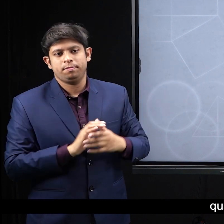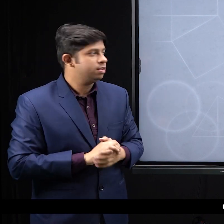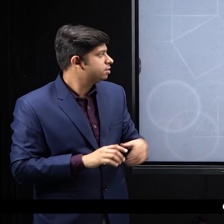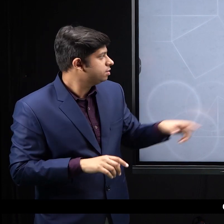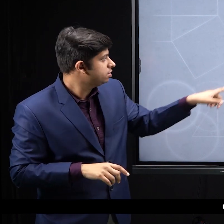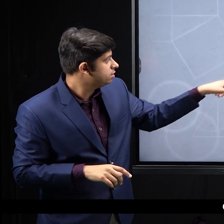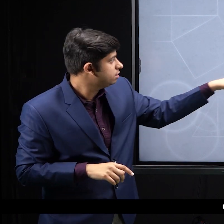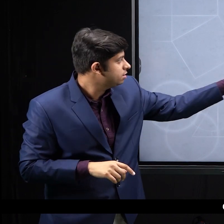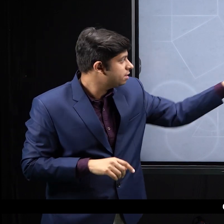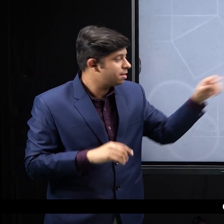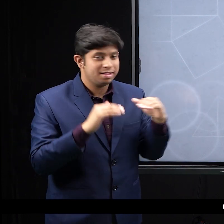cubic polynomial,